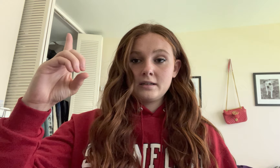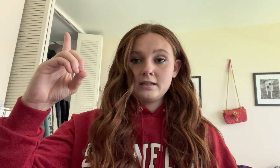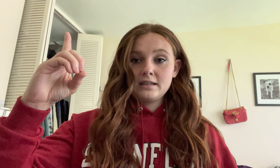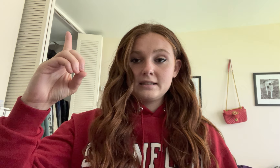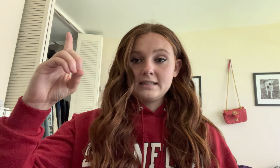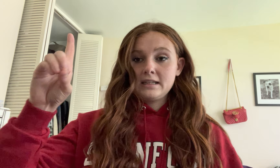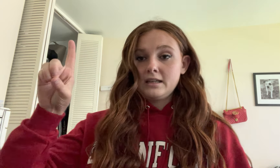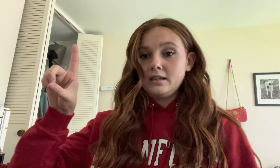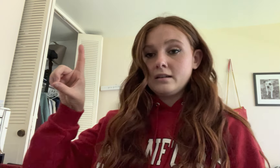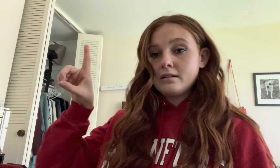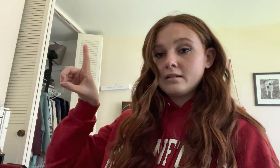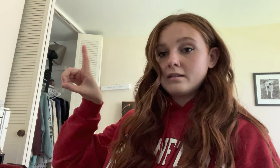D,